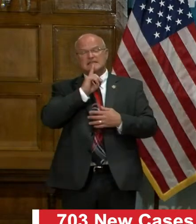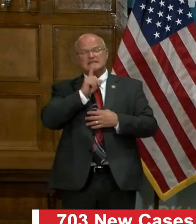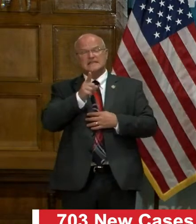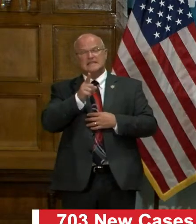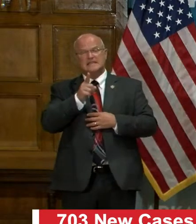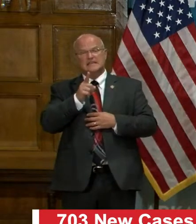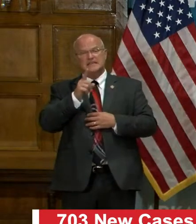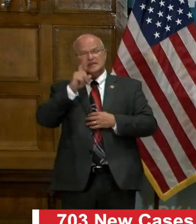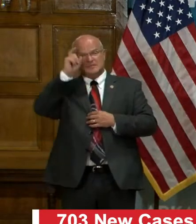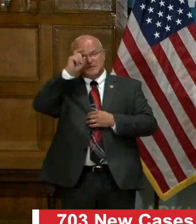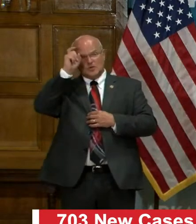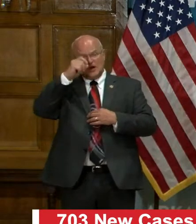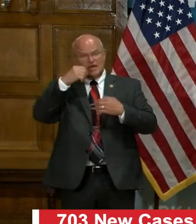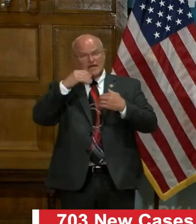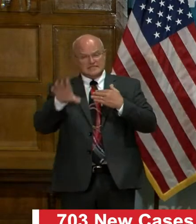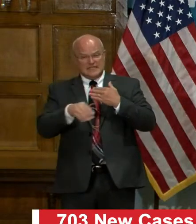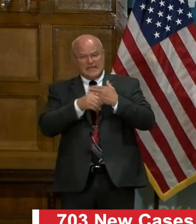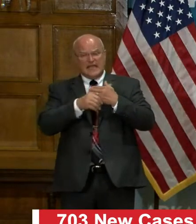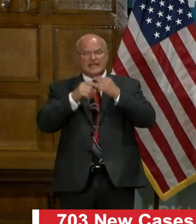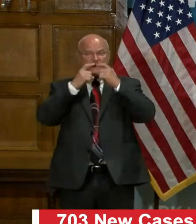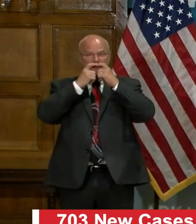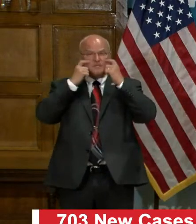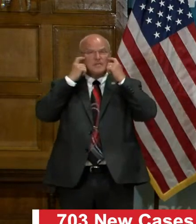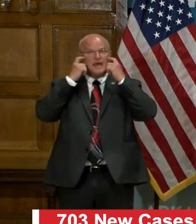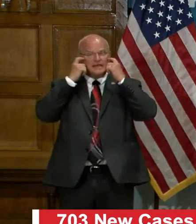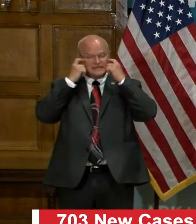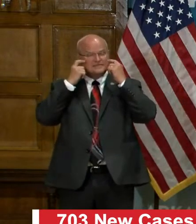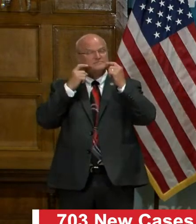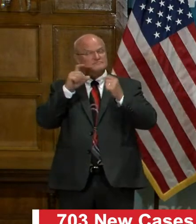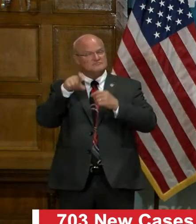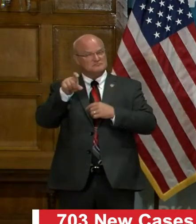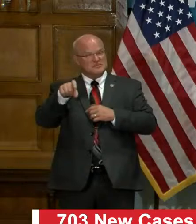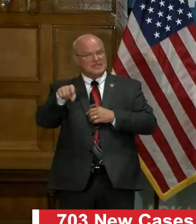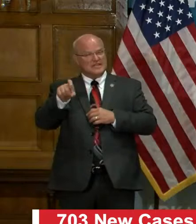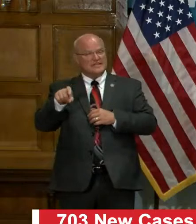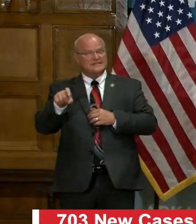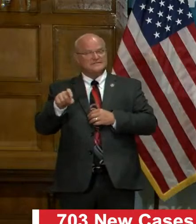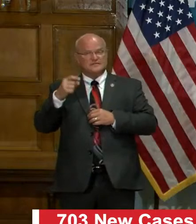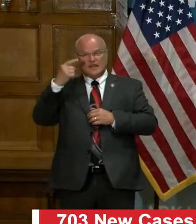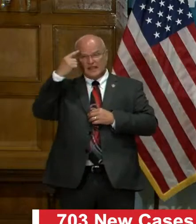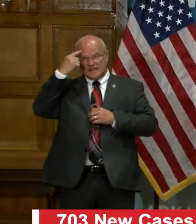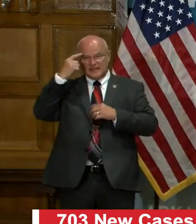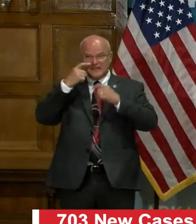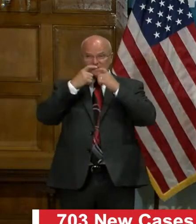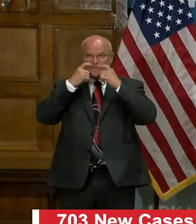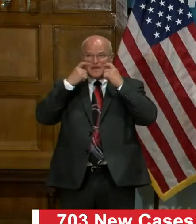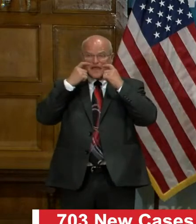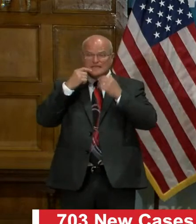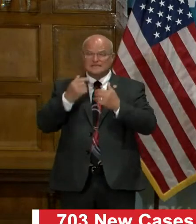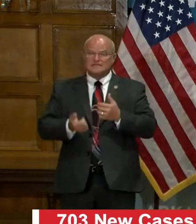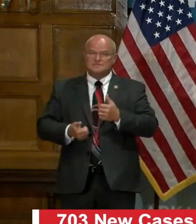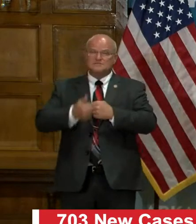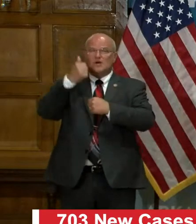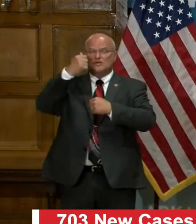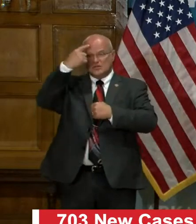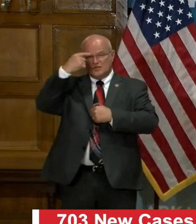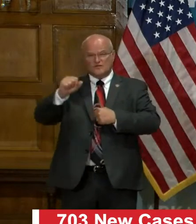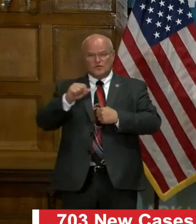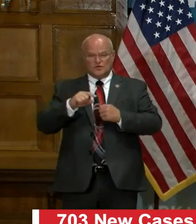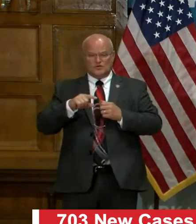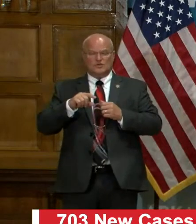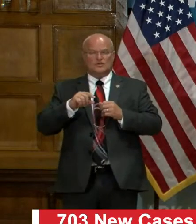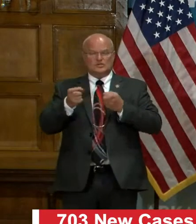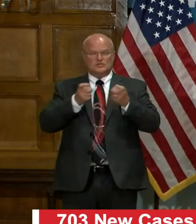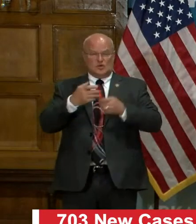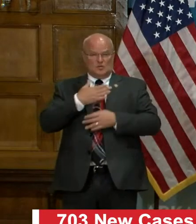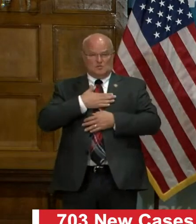it would be wise to add to that by wearing a mask as well. Again, the masks are primarily for source